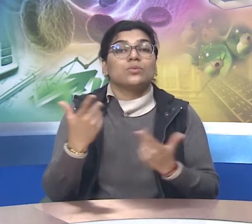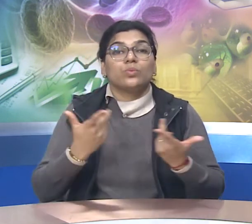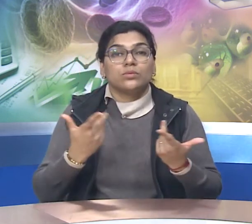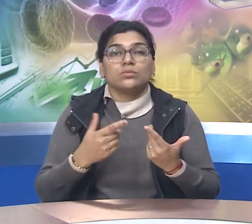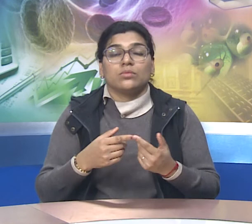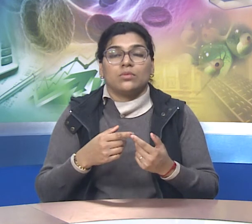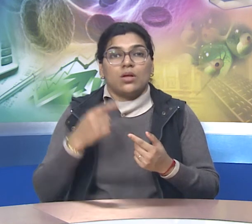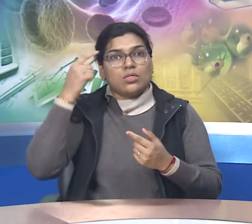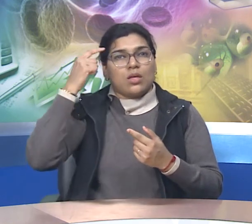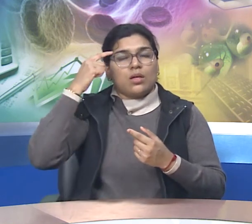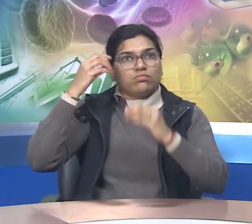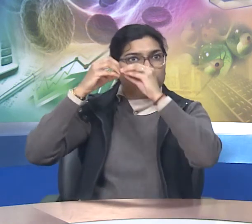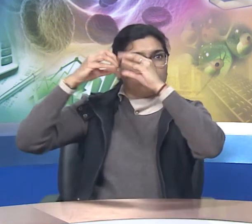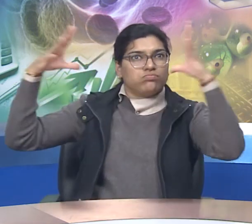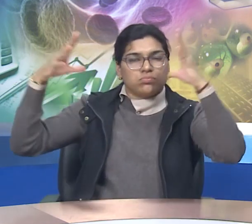don't look for